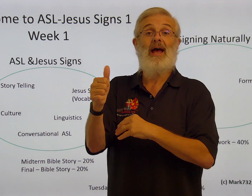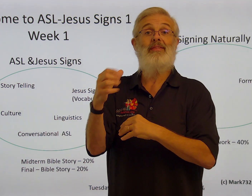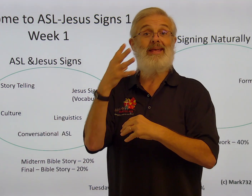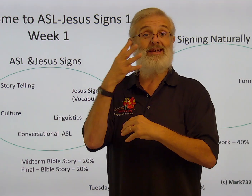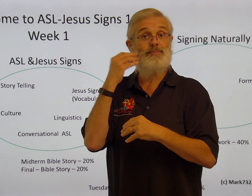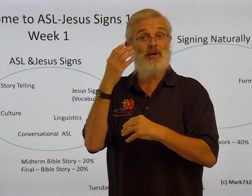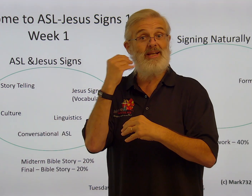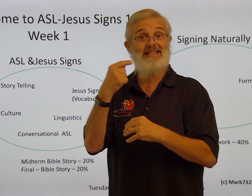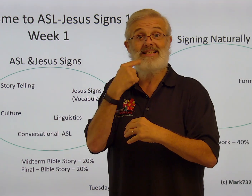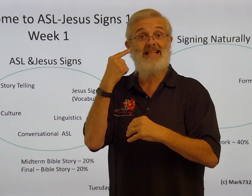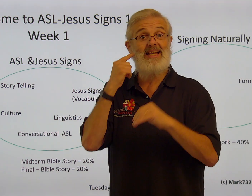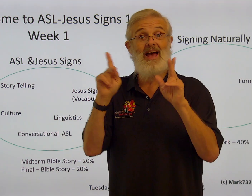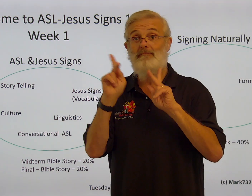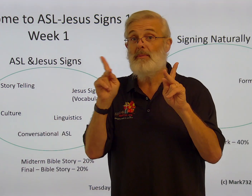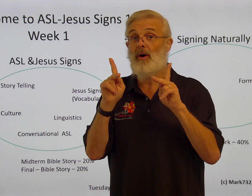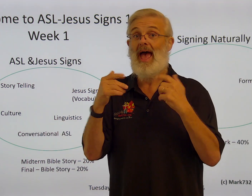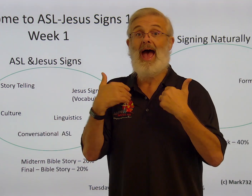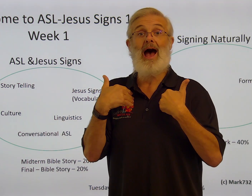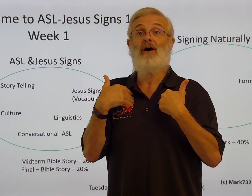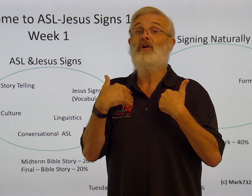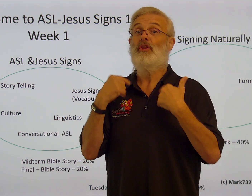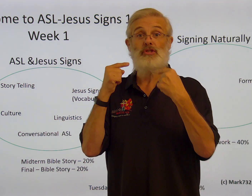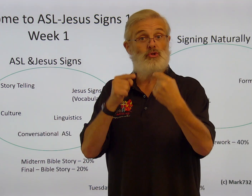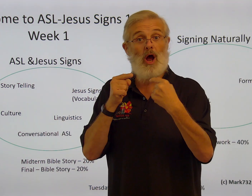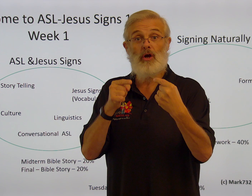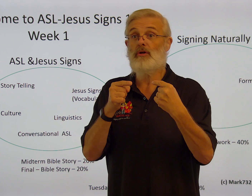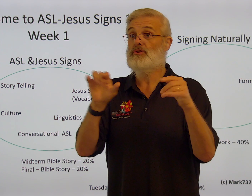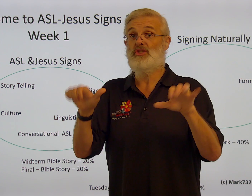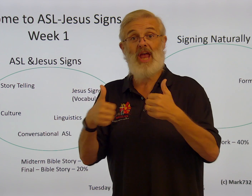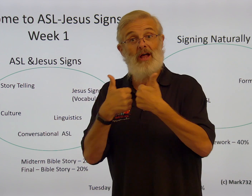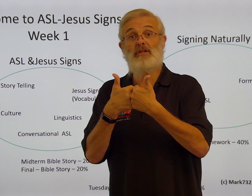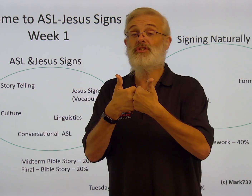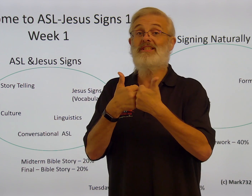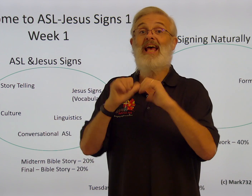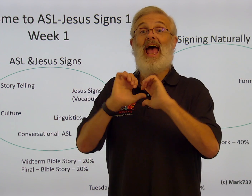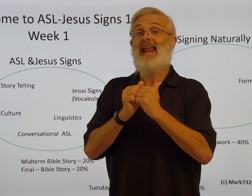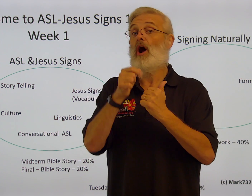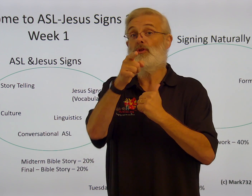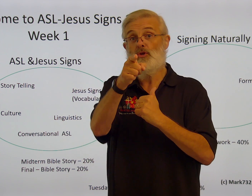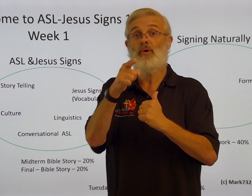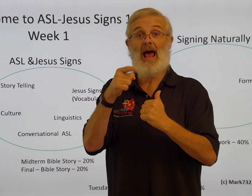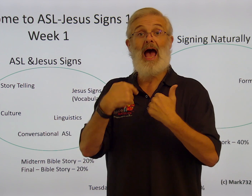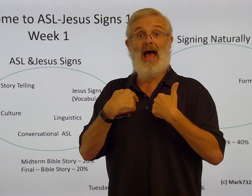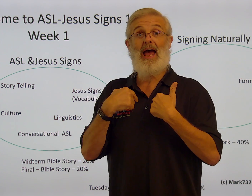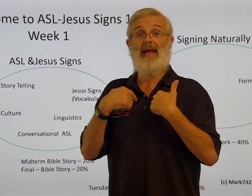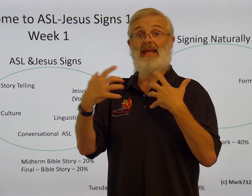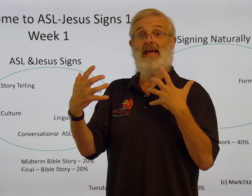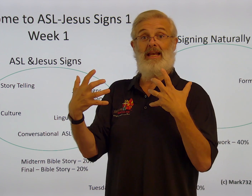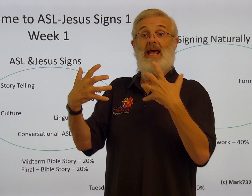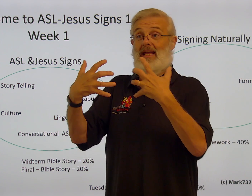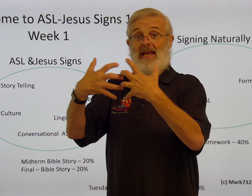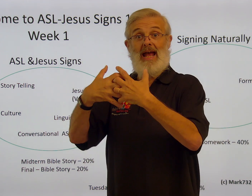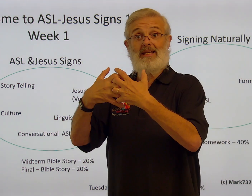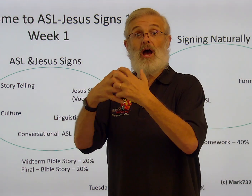the experiences that deaf people have, the struggles, the challenges, and how you and I can connect up